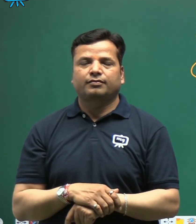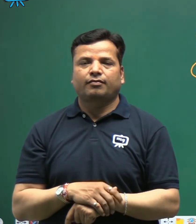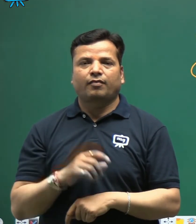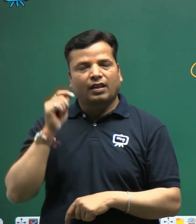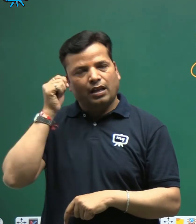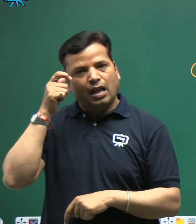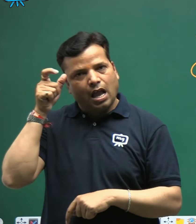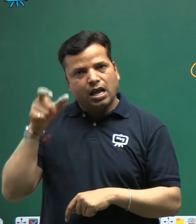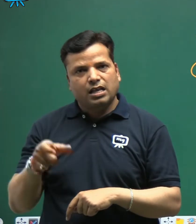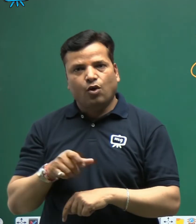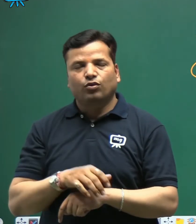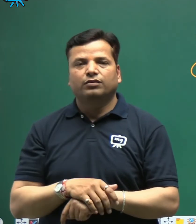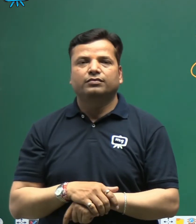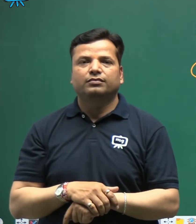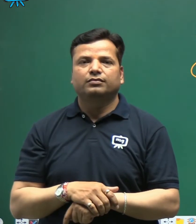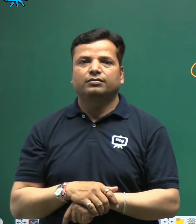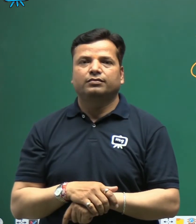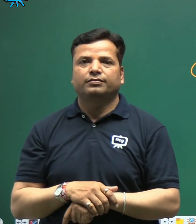sound,